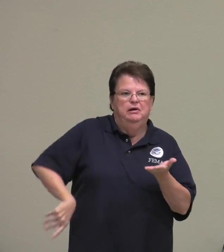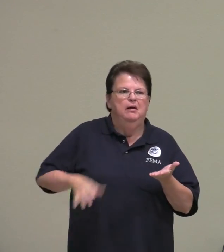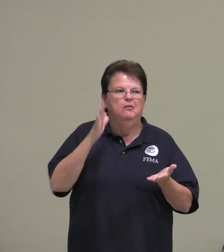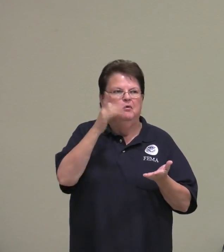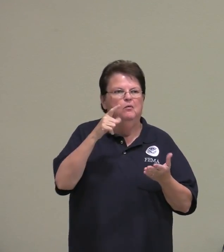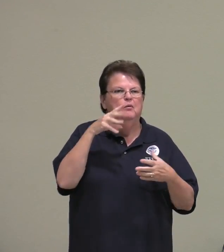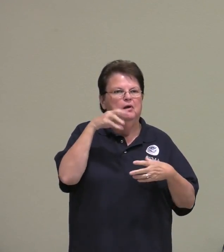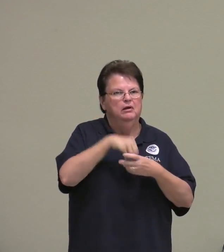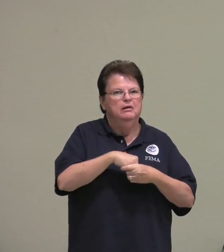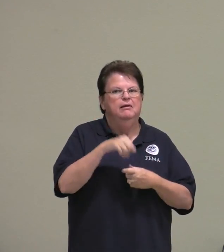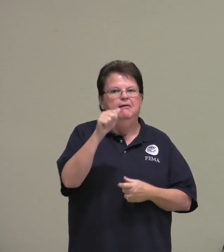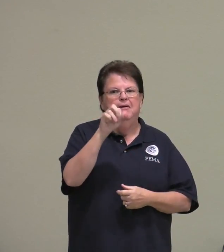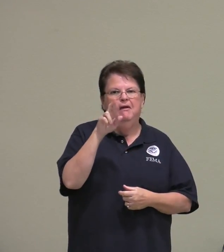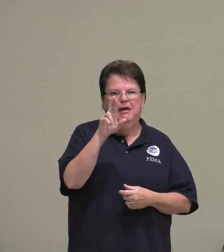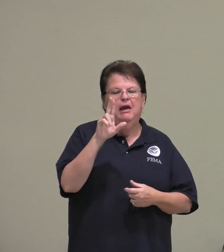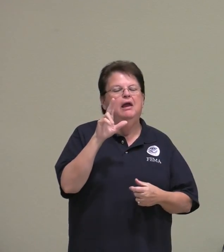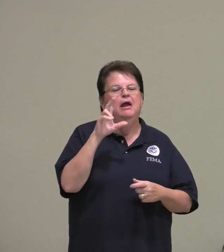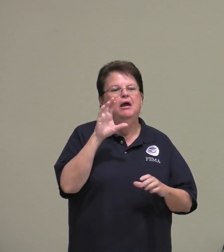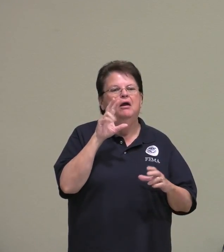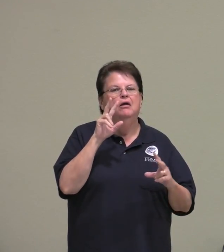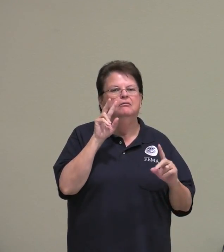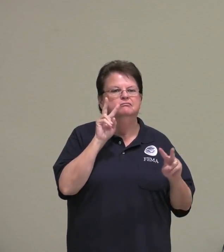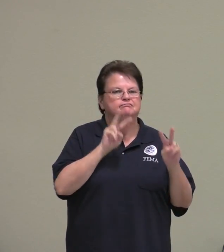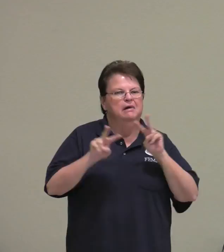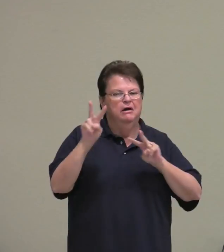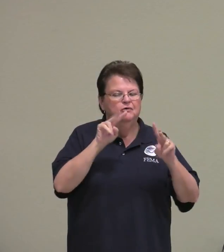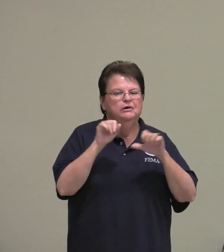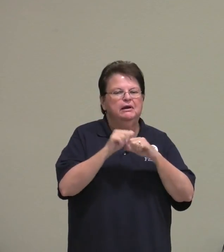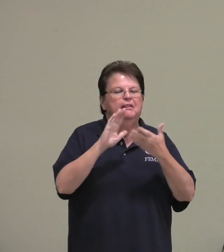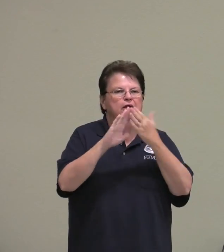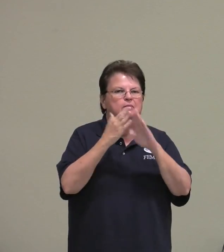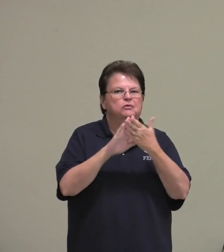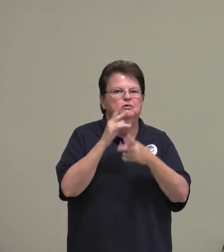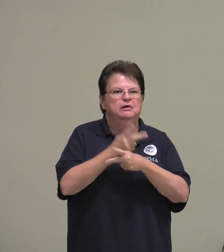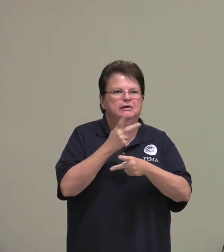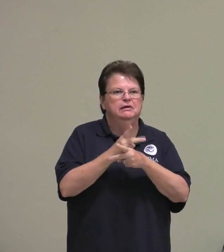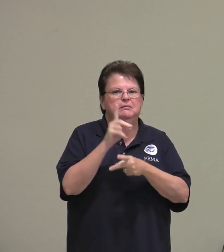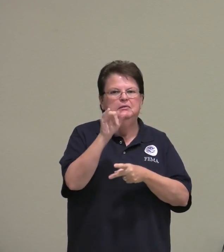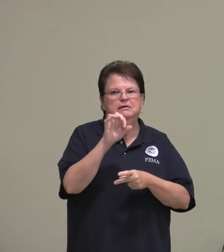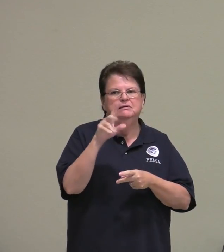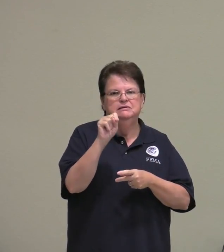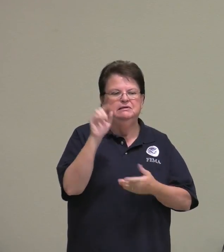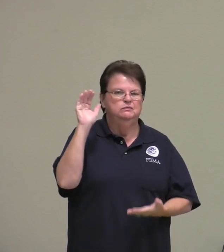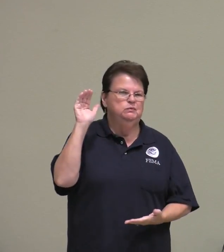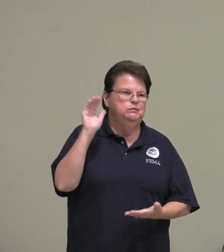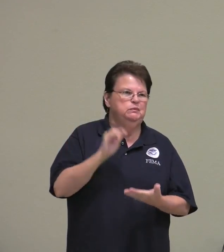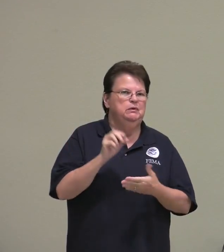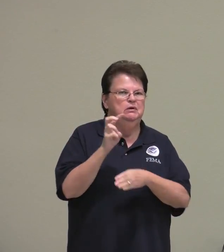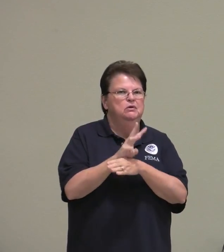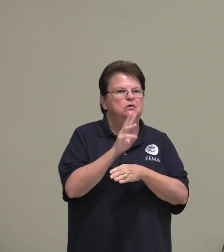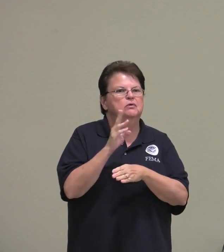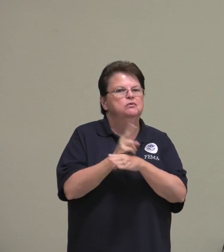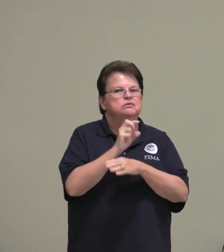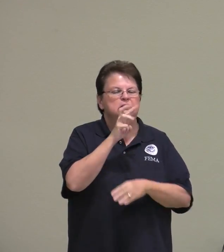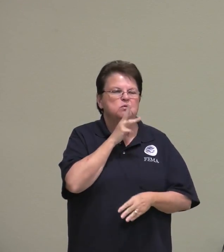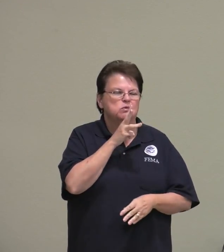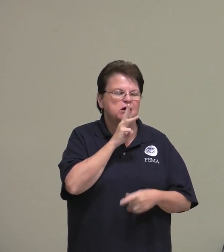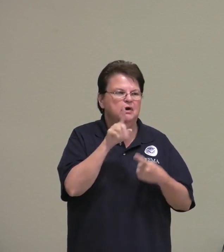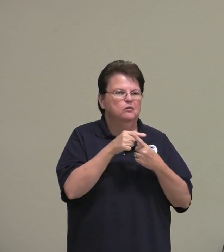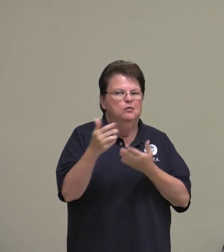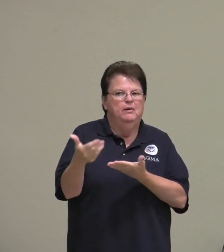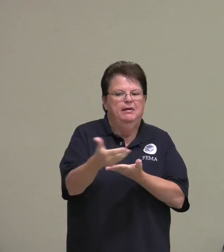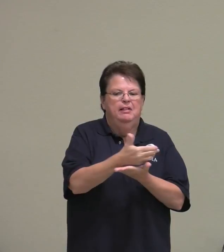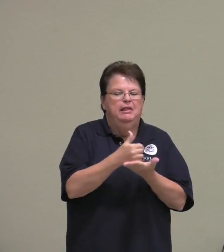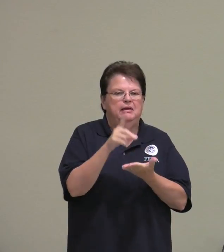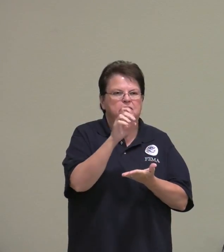include air monitoring in the community. it will include measures to keep dust and particulates down using water. When we collect the